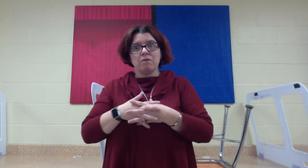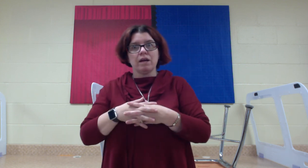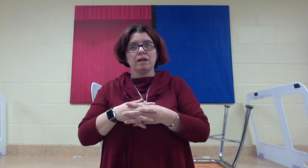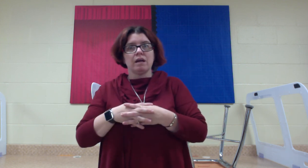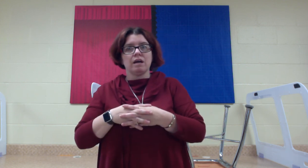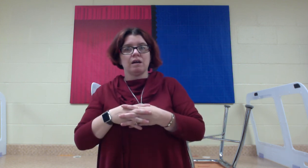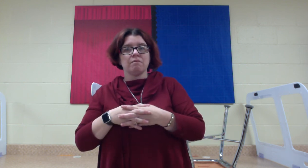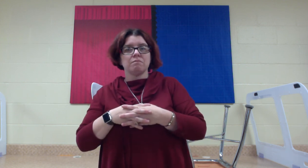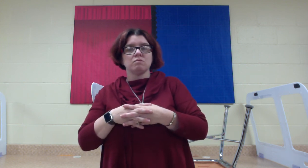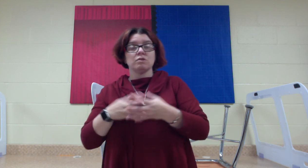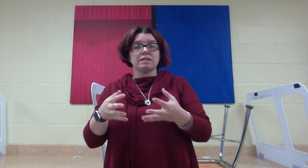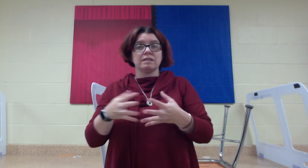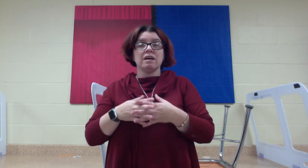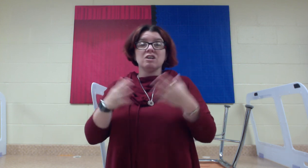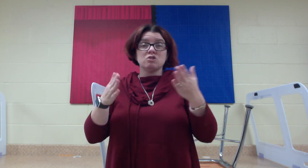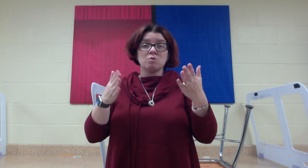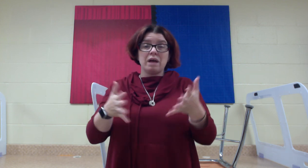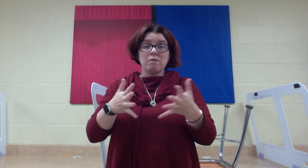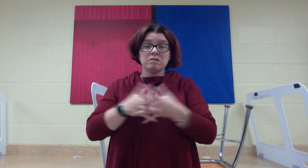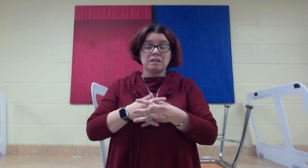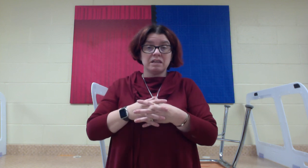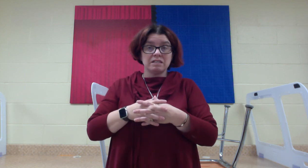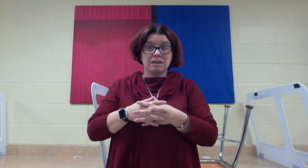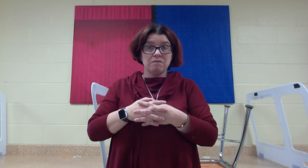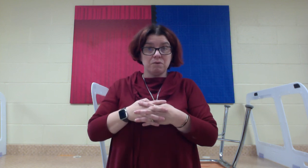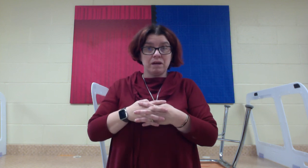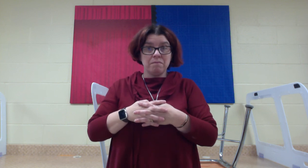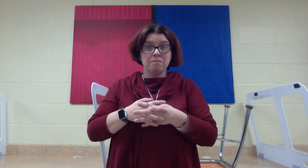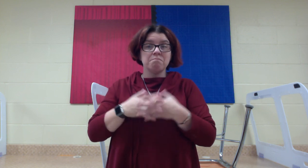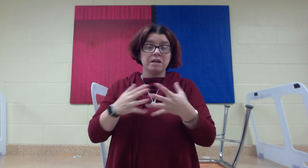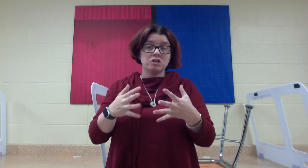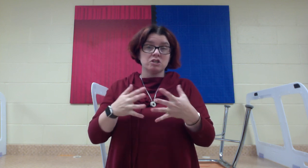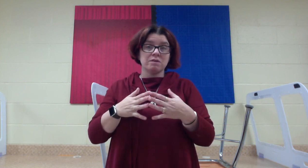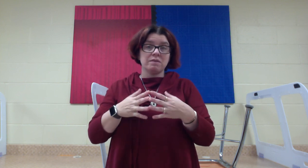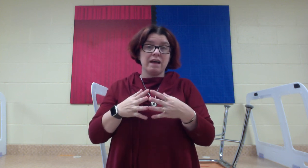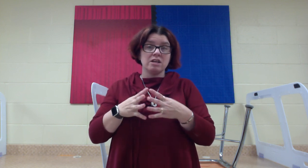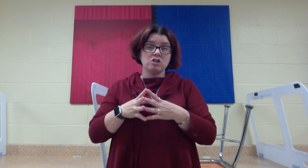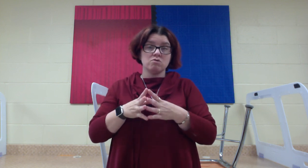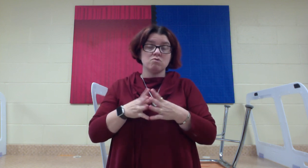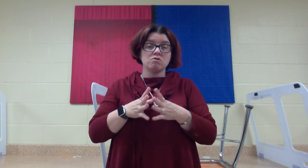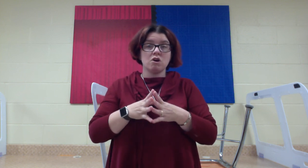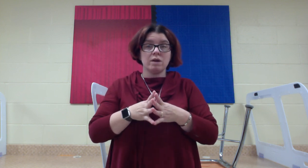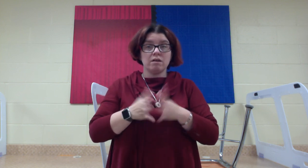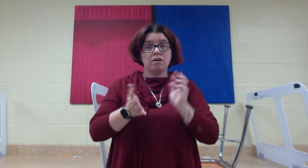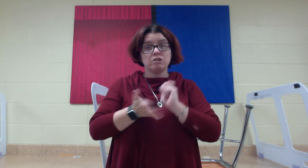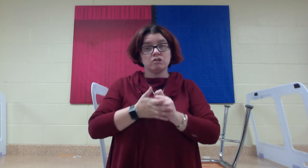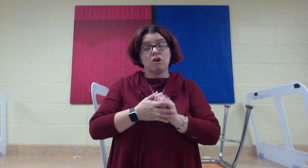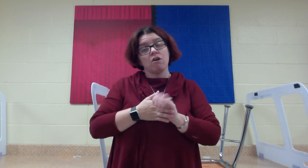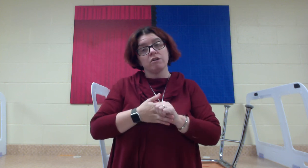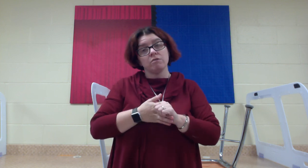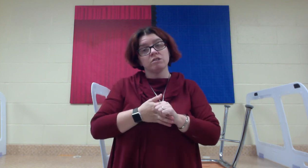way. So that's that. So that was the Thanksgiving vocab. Make sure that you know it all and you took all the notes.